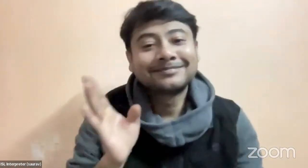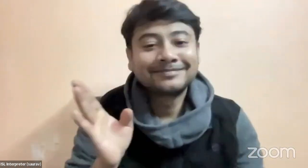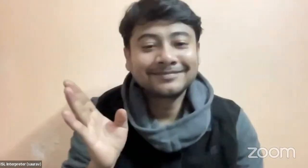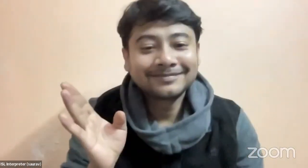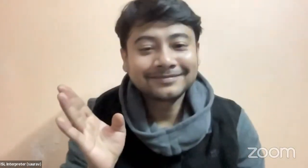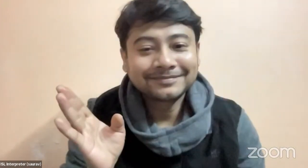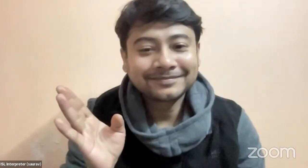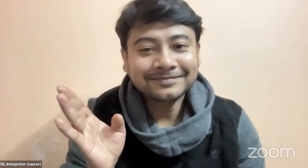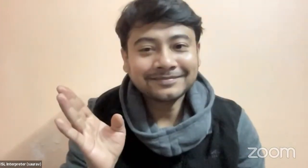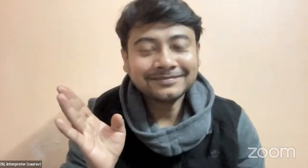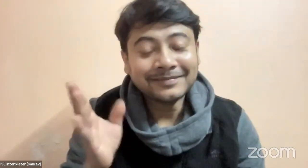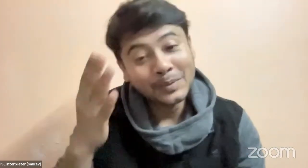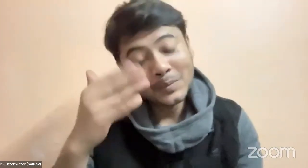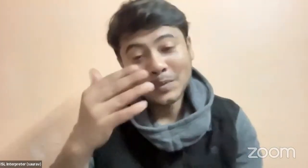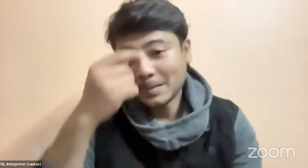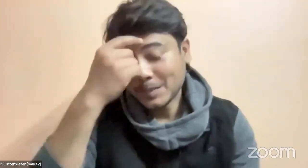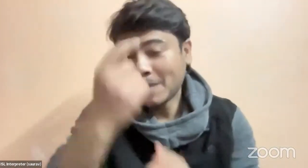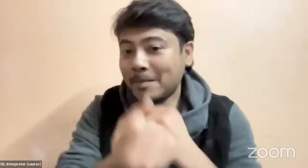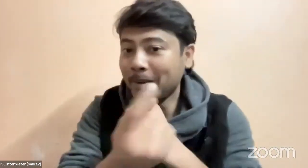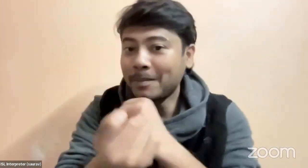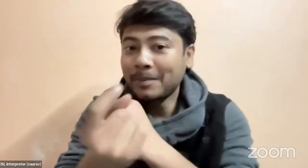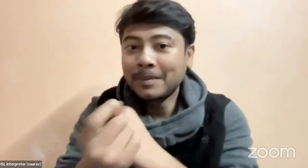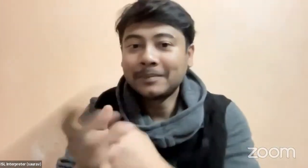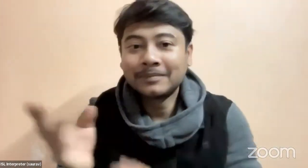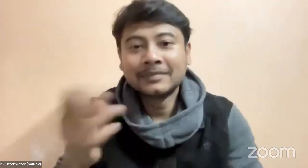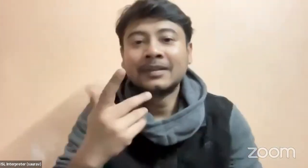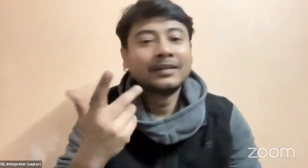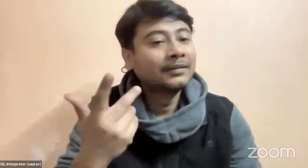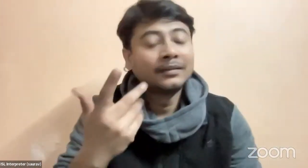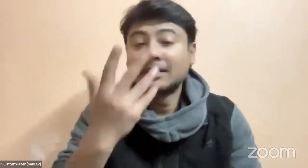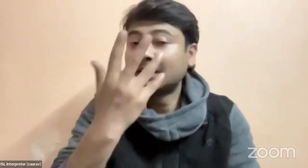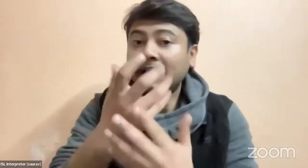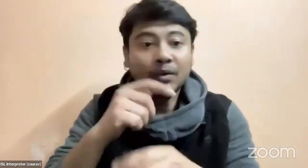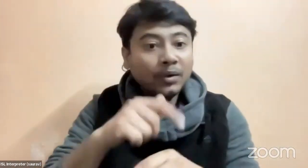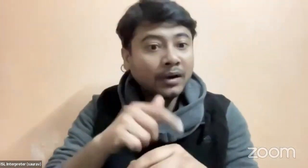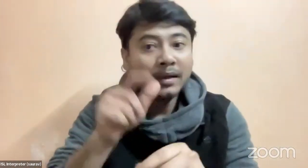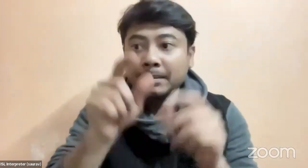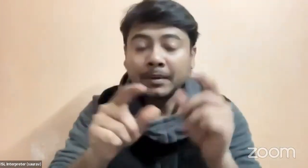said, my dear Lord, I don't know what is the solution for people in Kali Yuga.